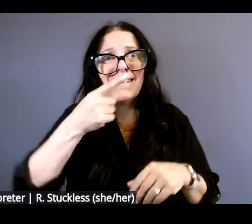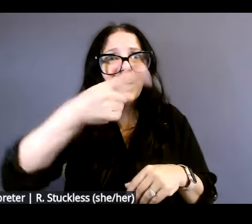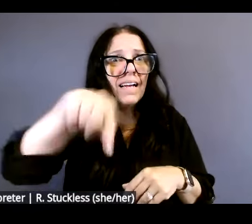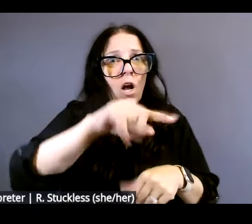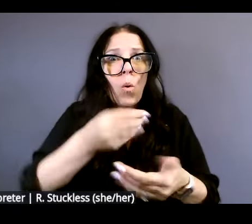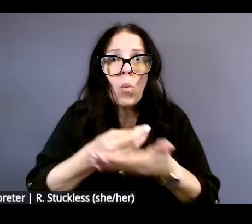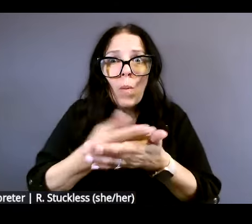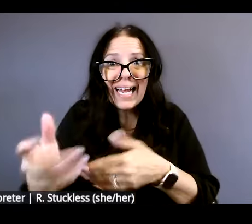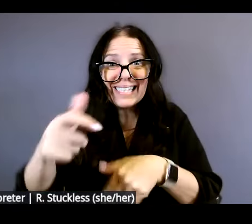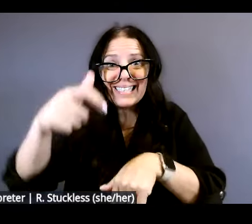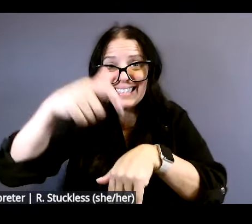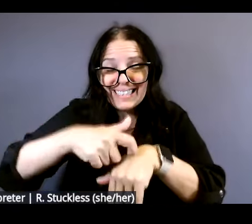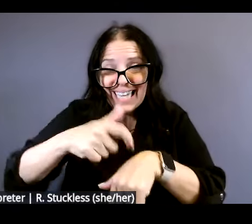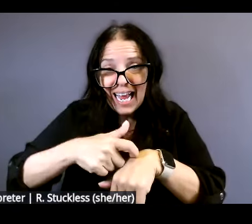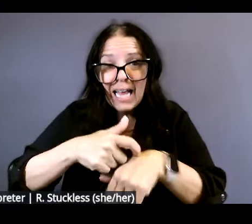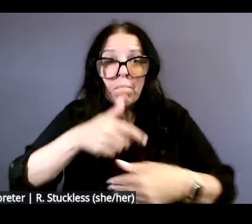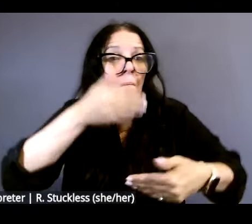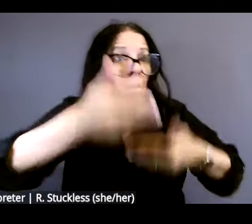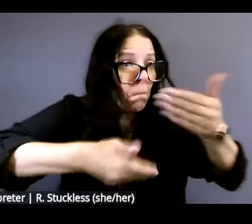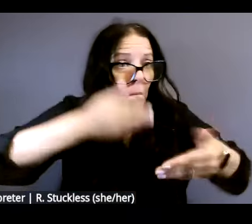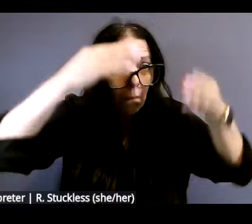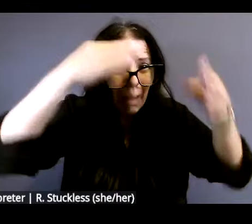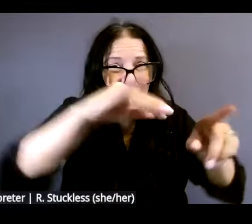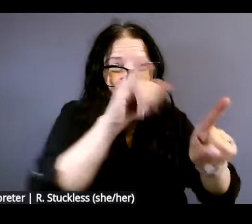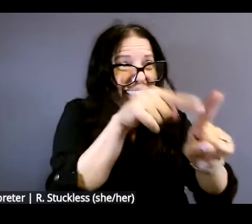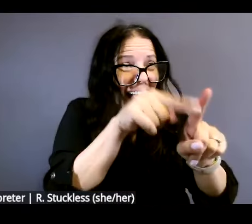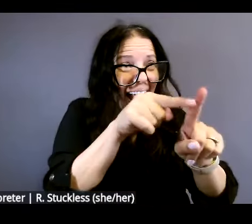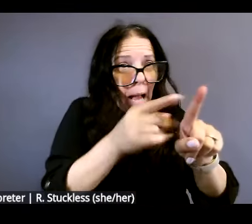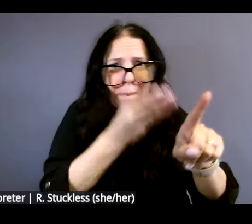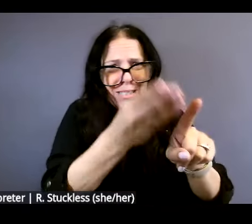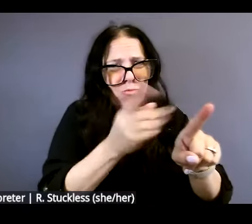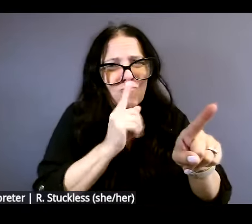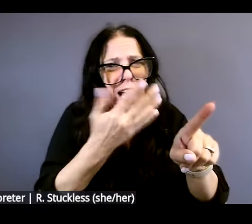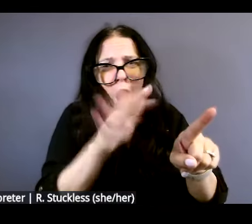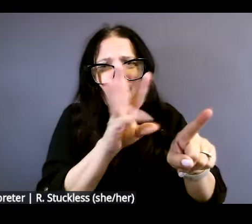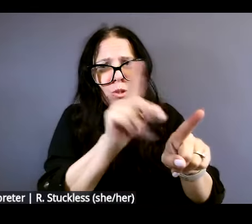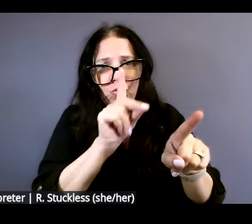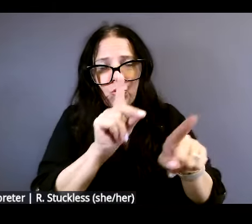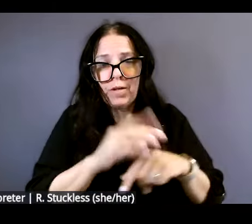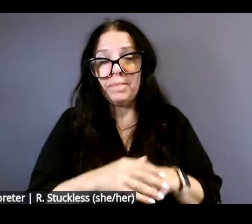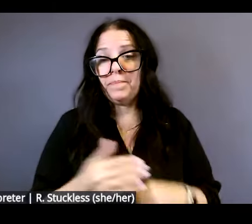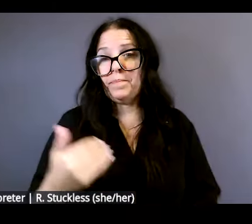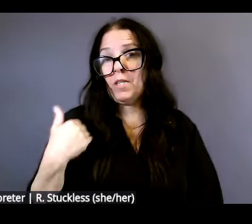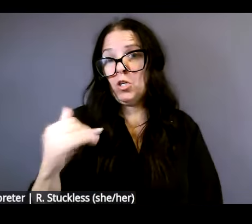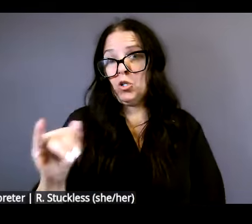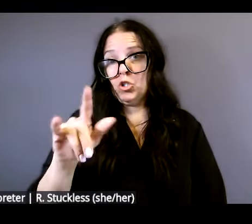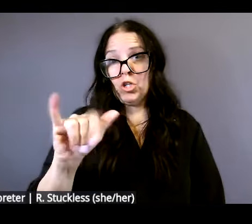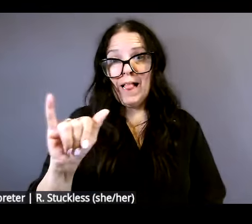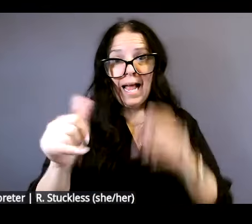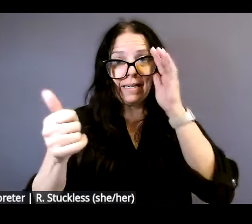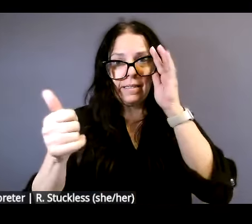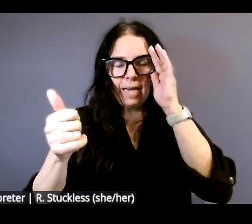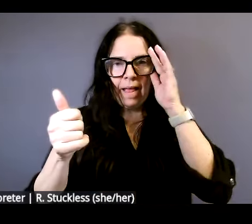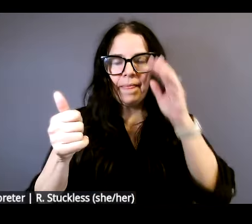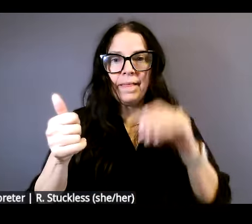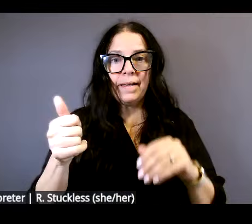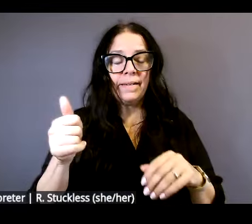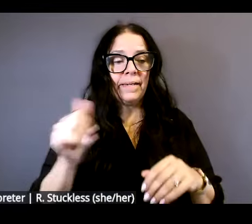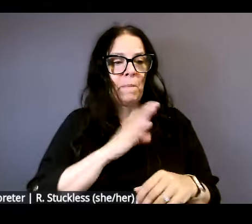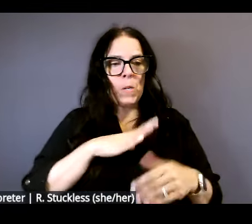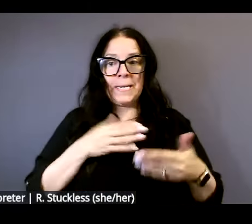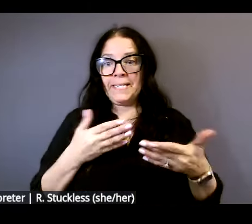a withdrawn petition. On July 10, this board took the only actions it had available